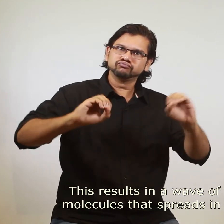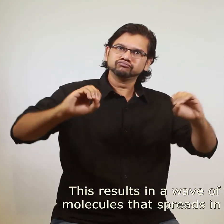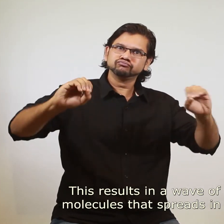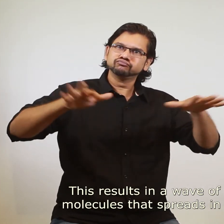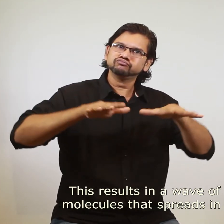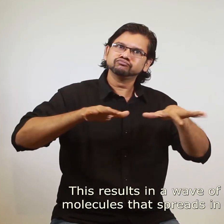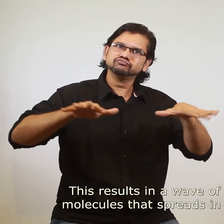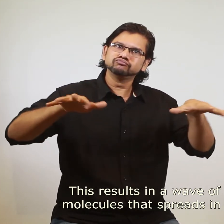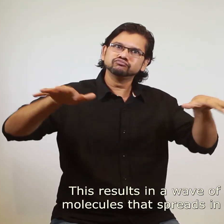all directions.